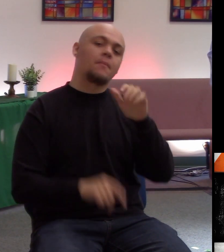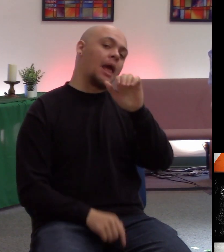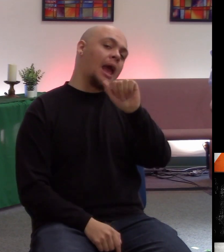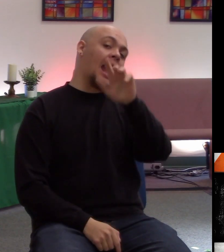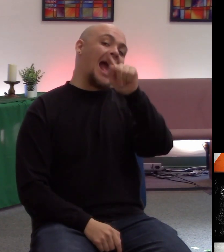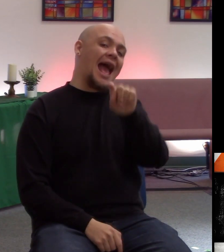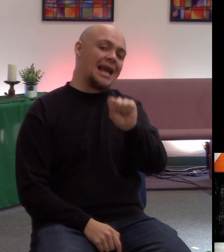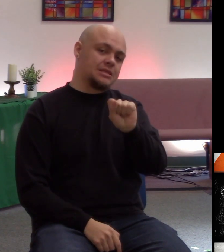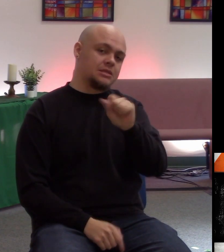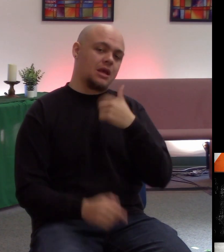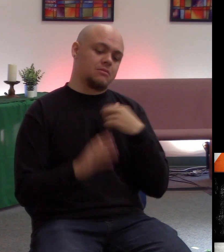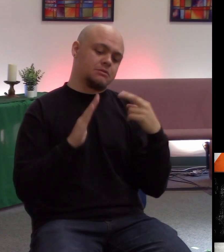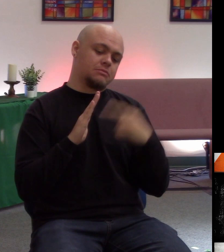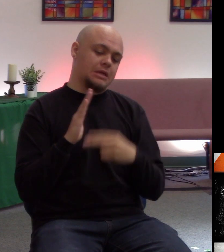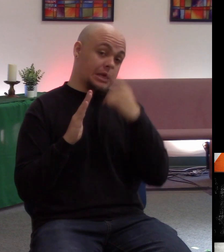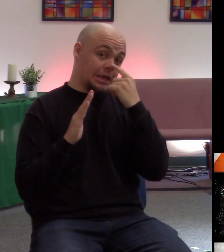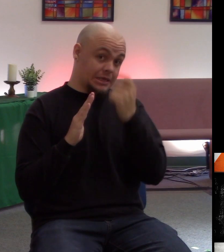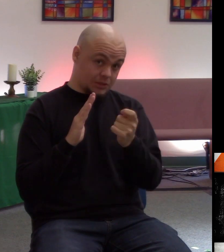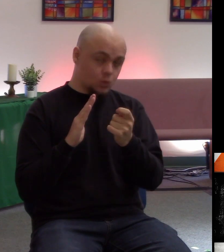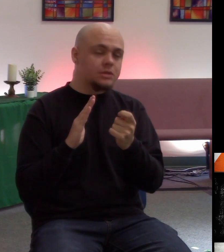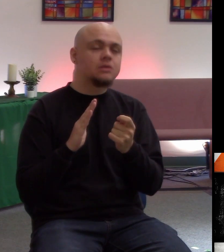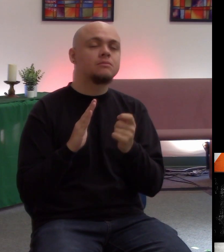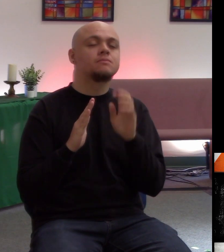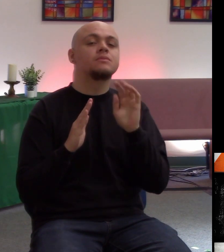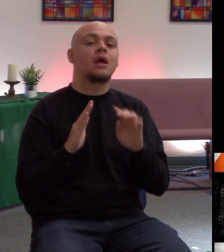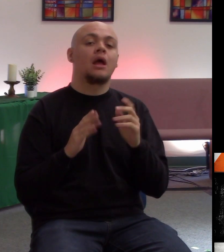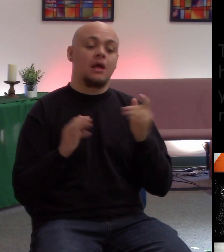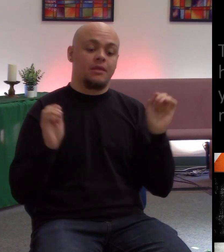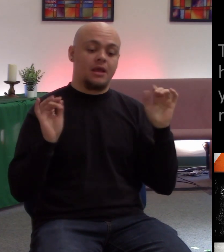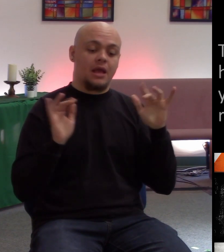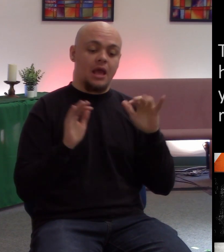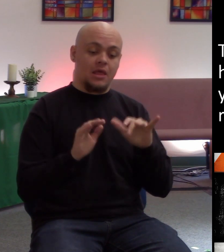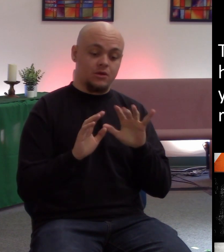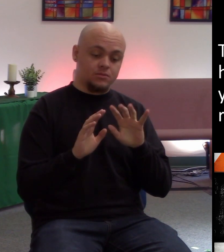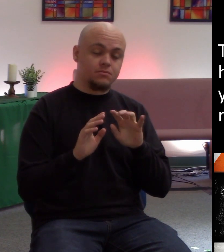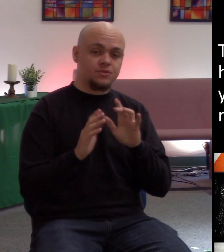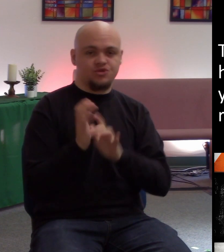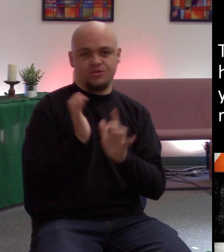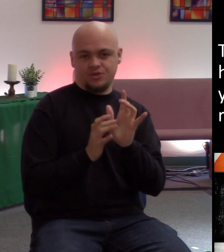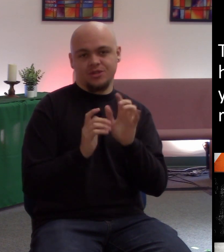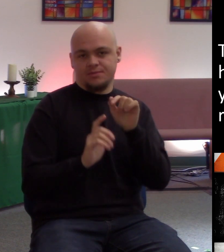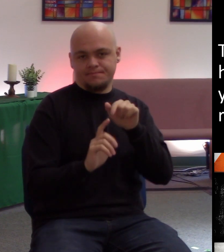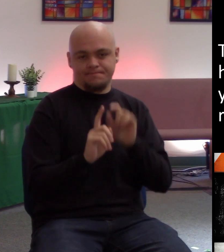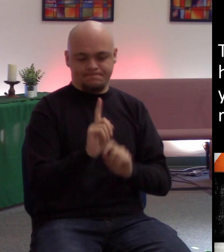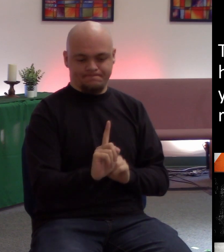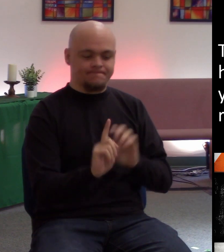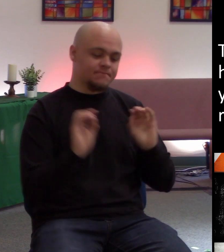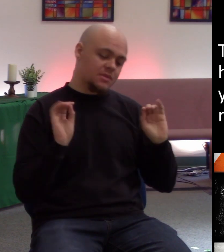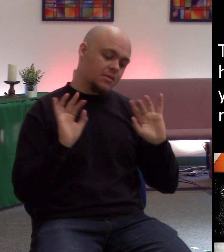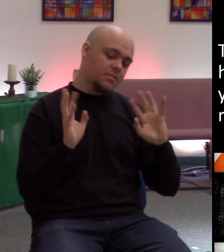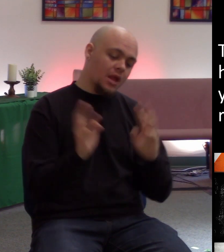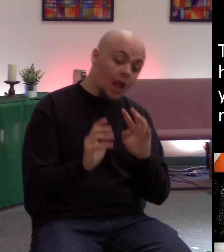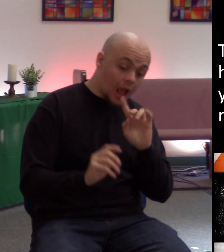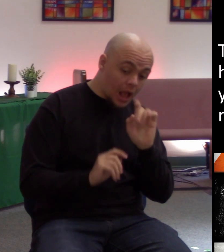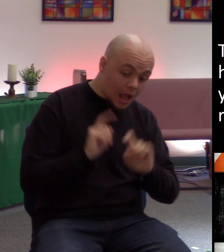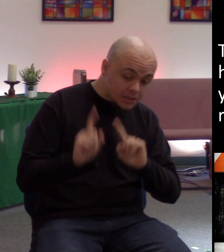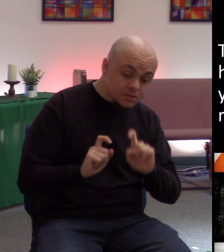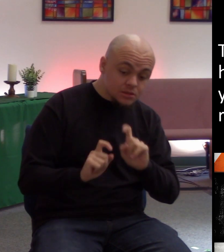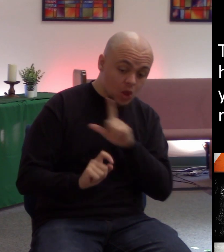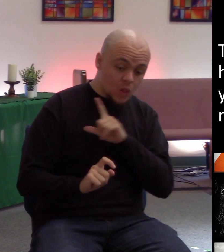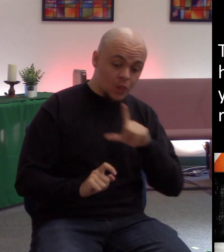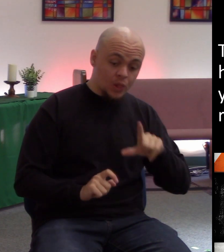It's from Acts. I wanted to read it because I think it's kind of an interesting one. Then they gathered around him, which would be Jesus, and asked